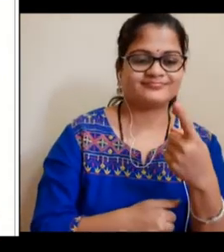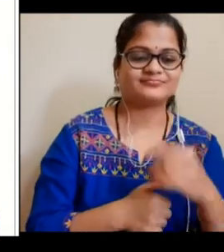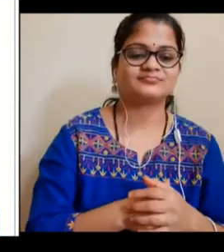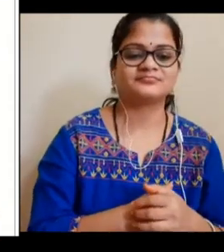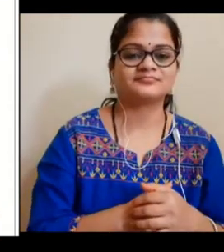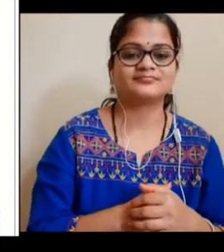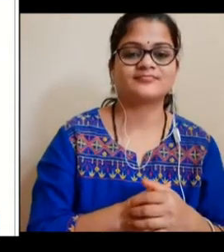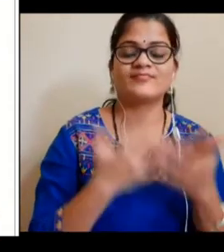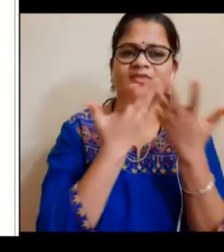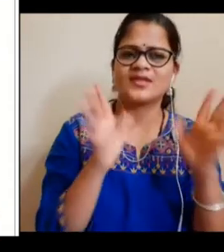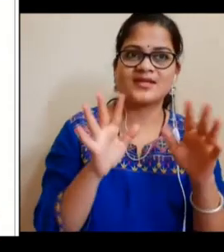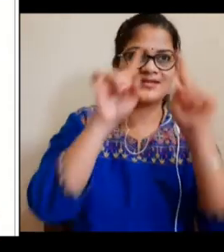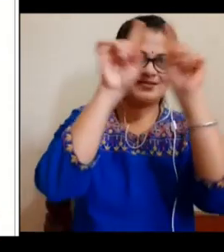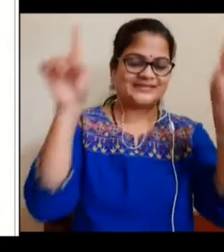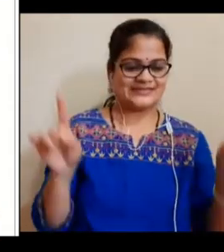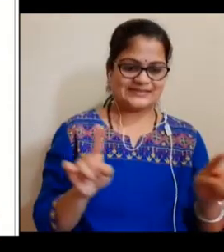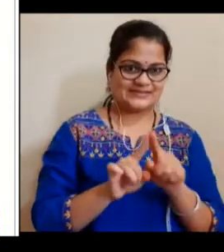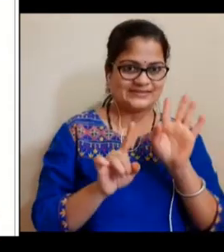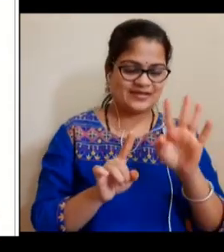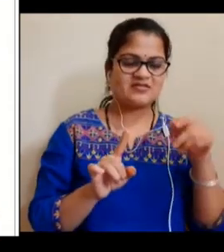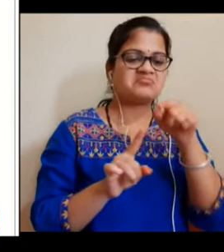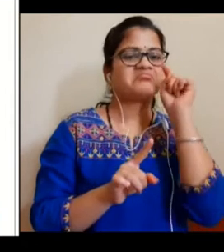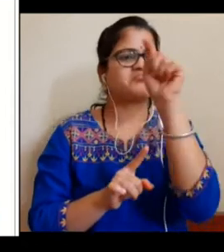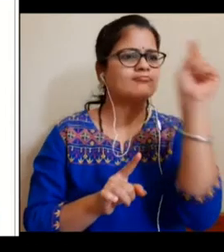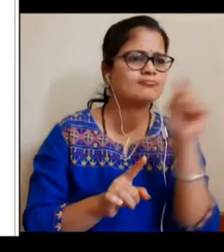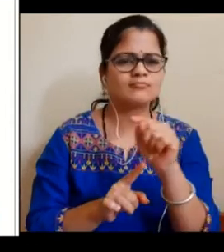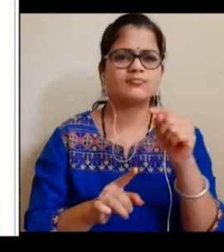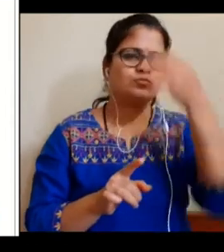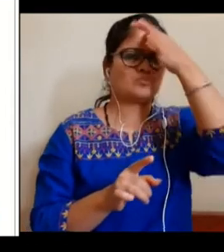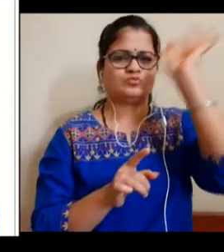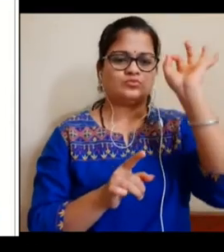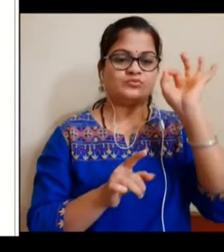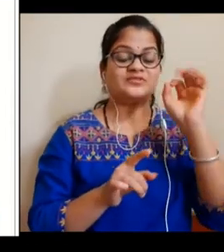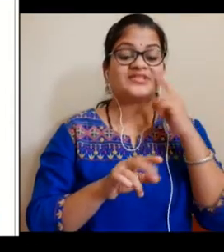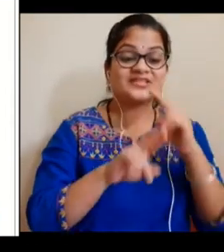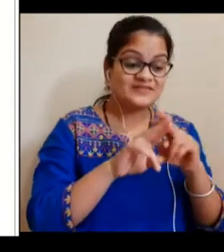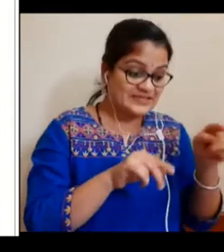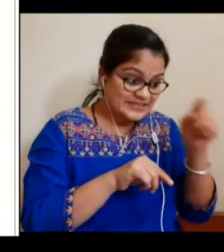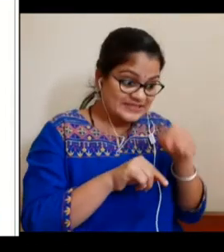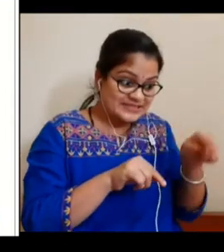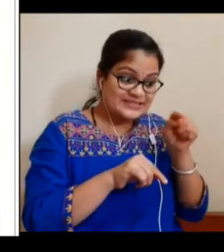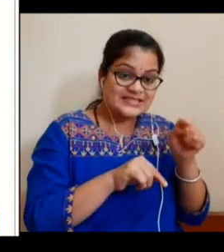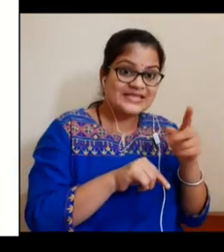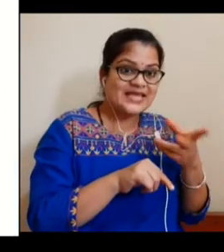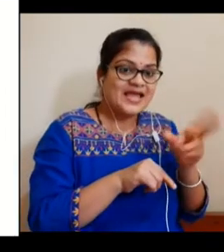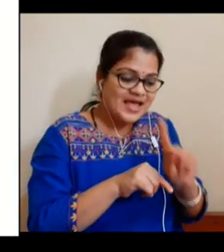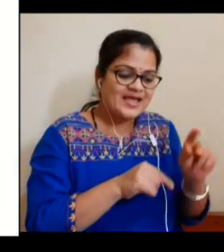So now I'm clicking anywhere else on this slide, nothing will happen. But when I click on this red button to replay,